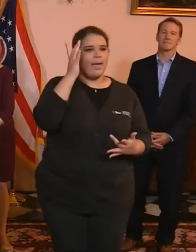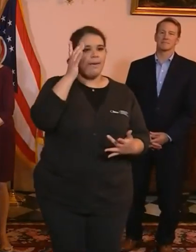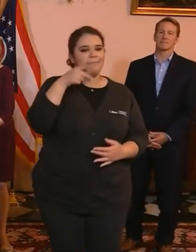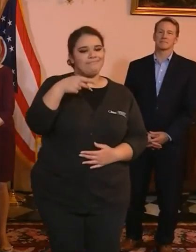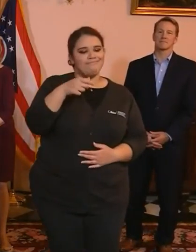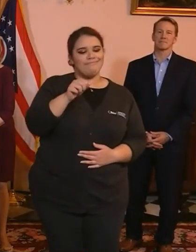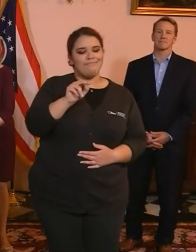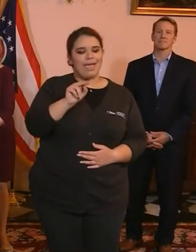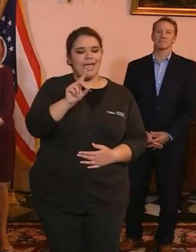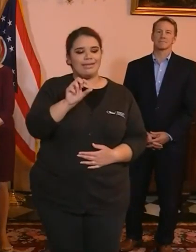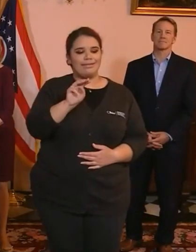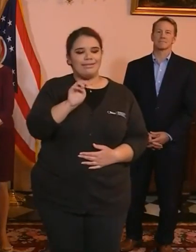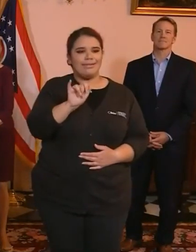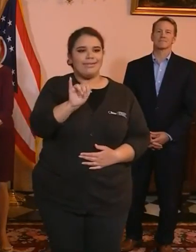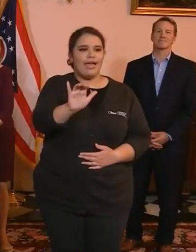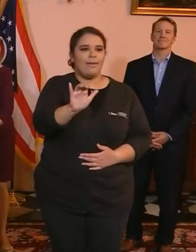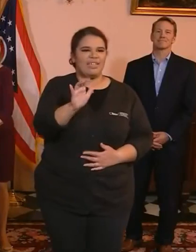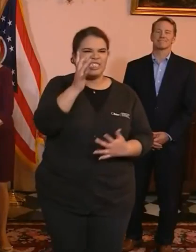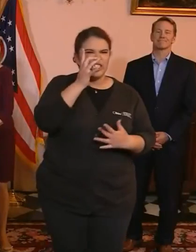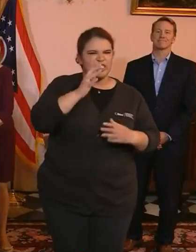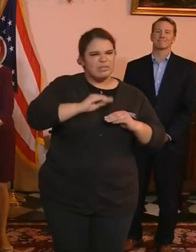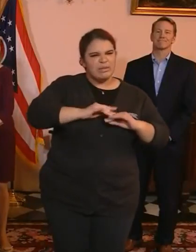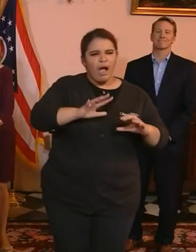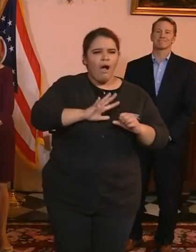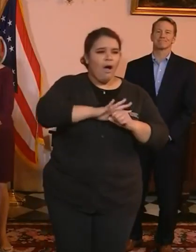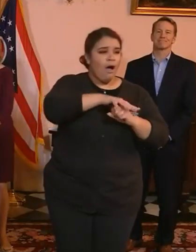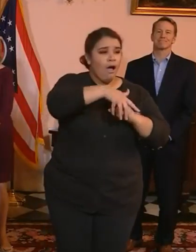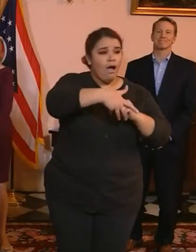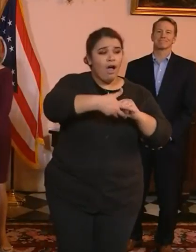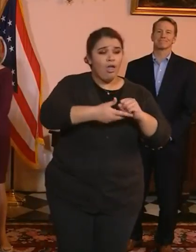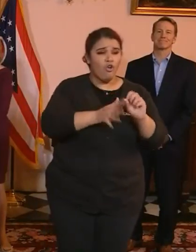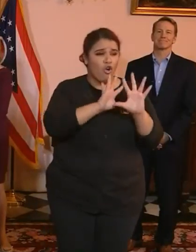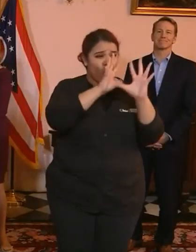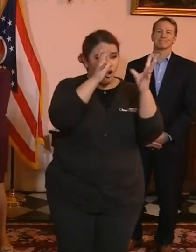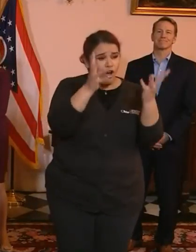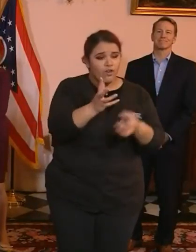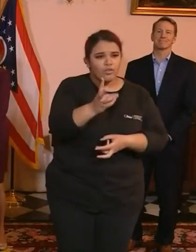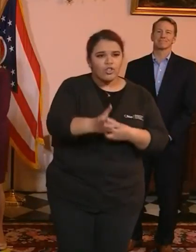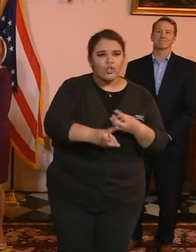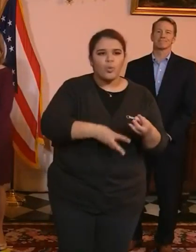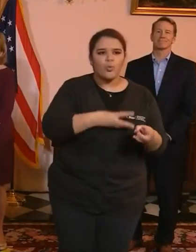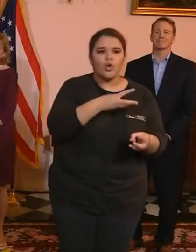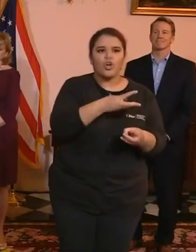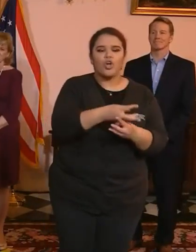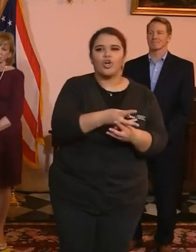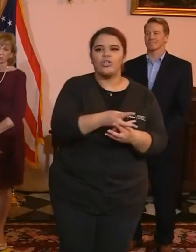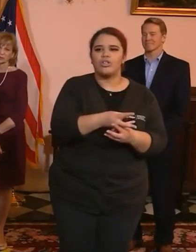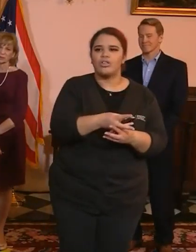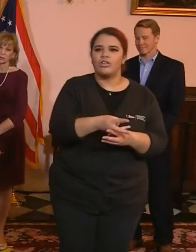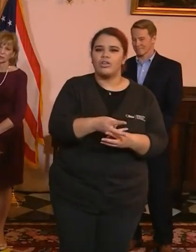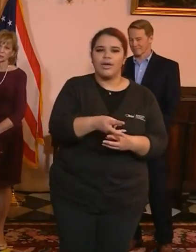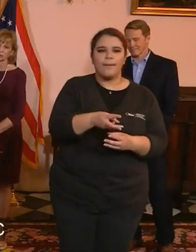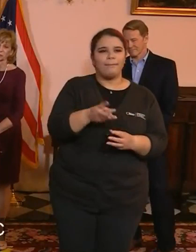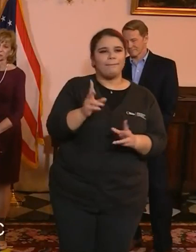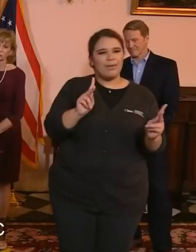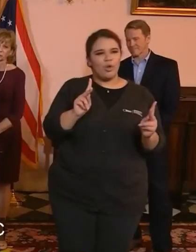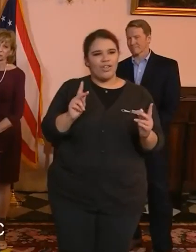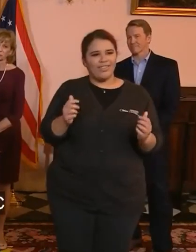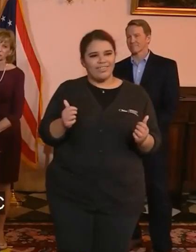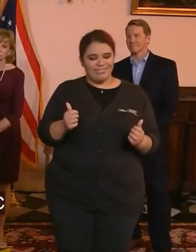America years from now and when we look back on it. How is it going to change American lifestyle, our view of public health, the